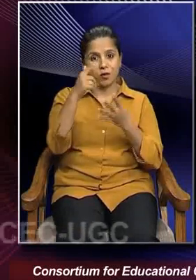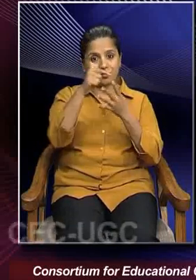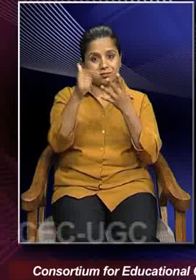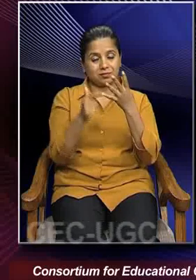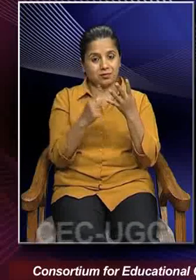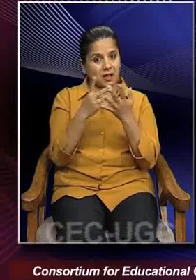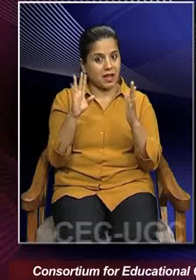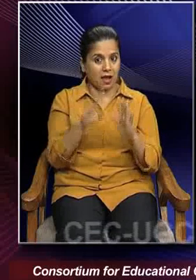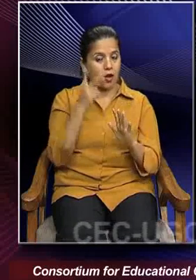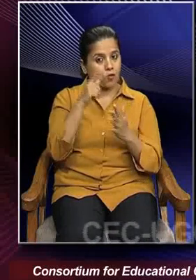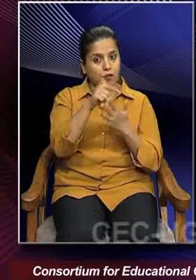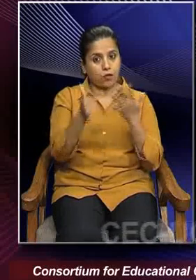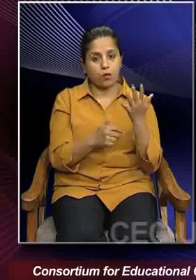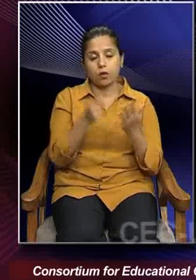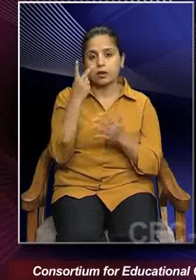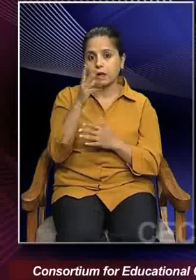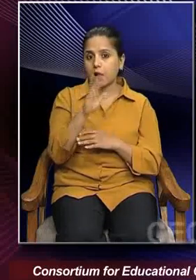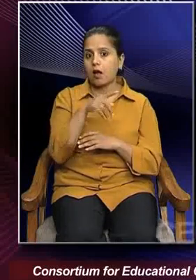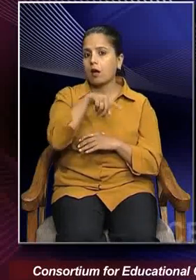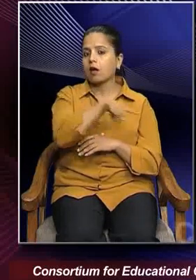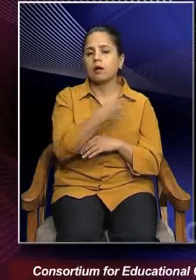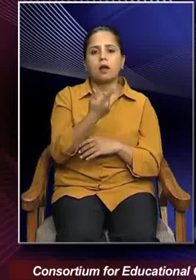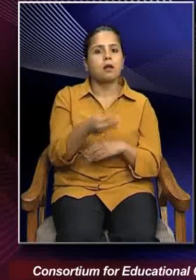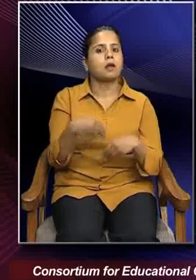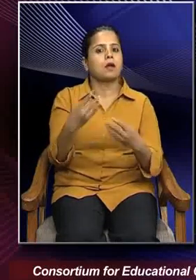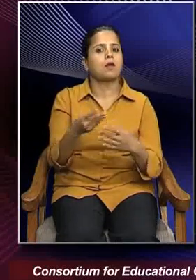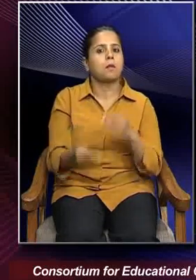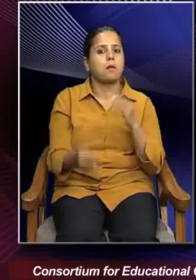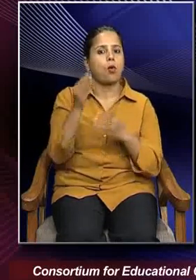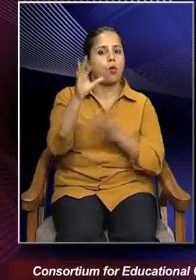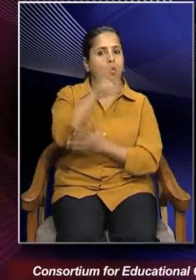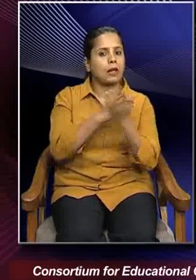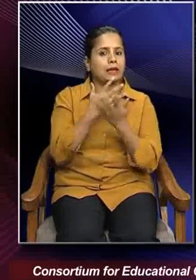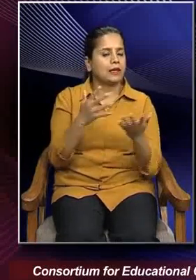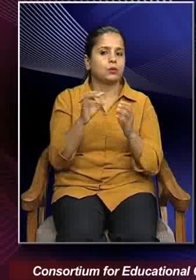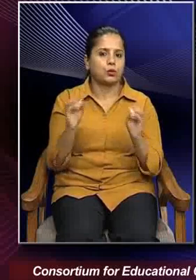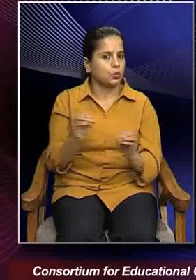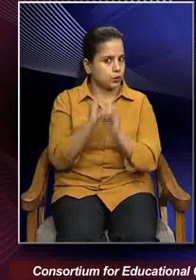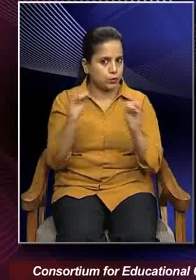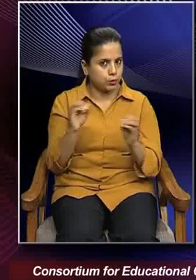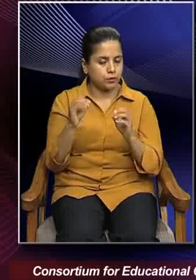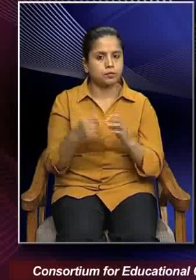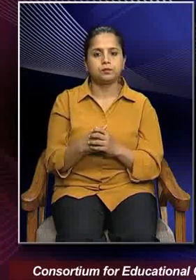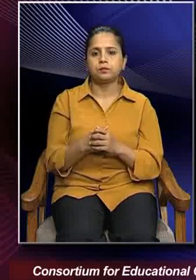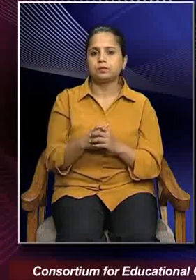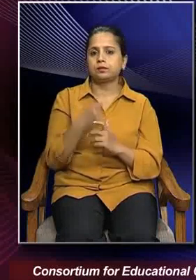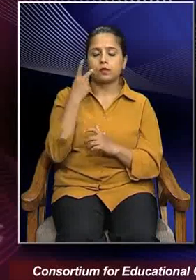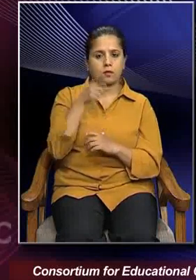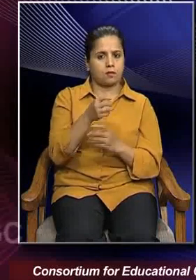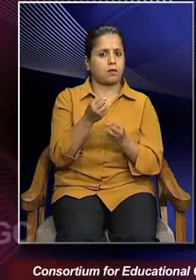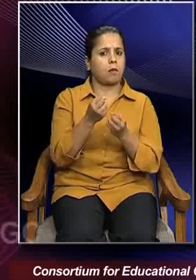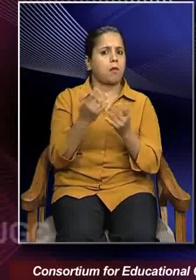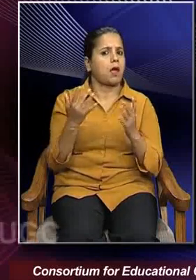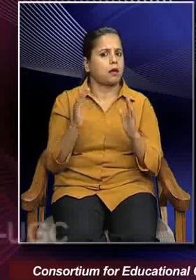atomic dravyas, it does not give rise to compound objects. It is many,